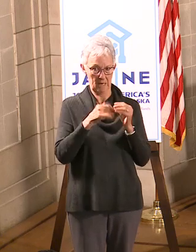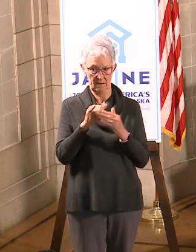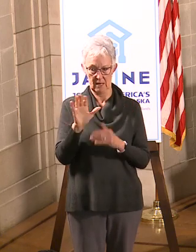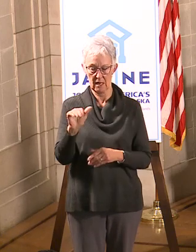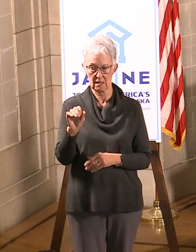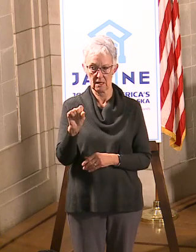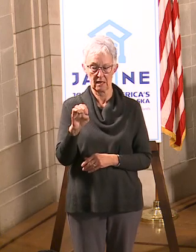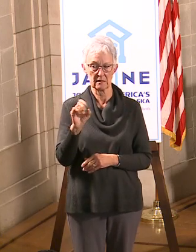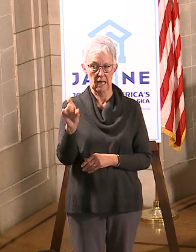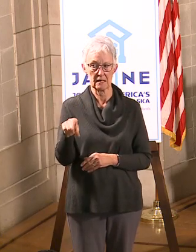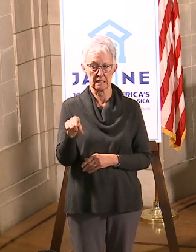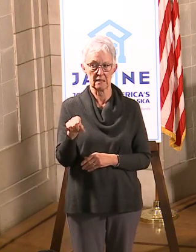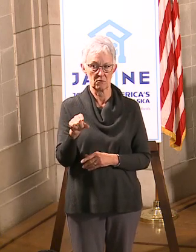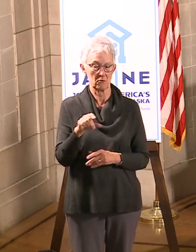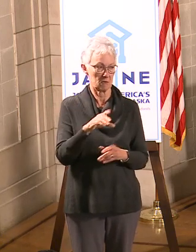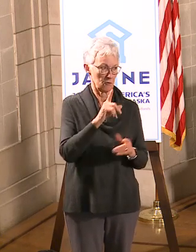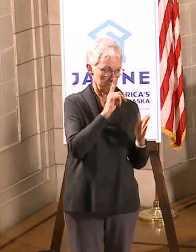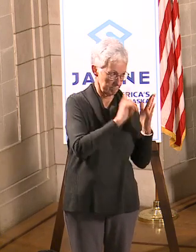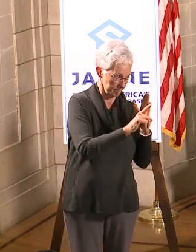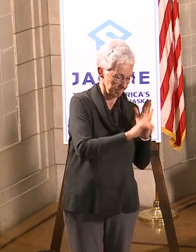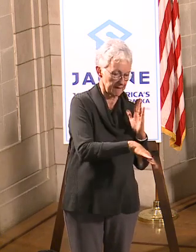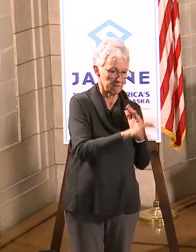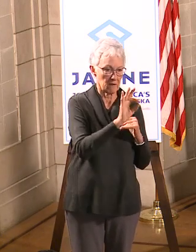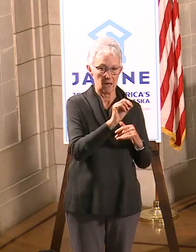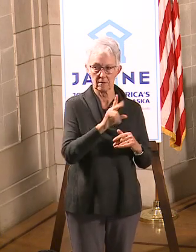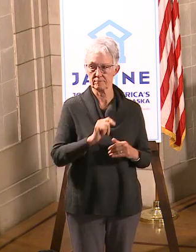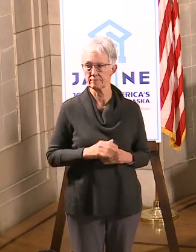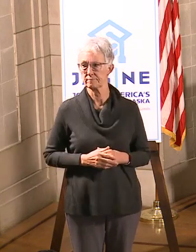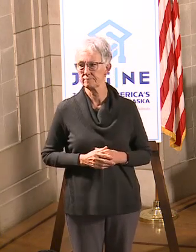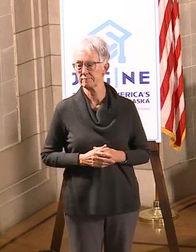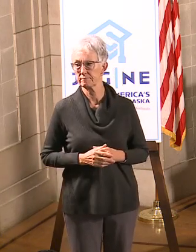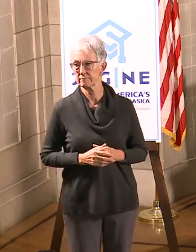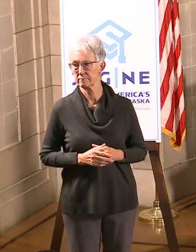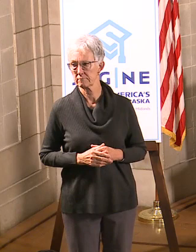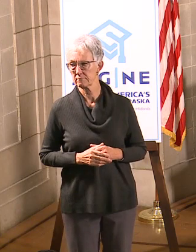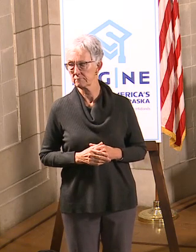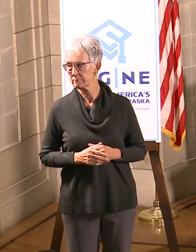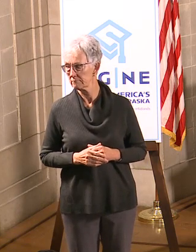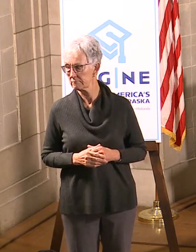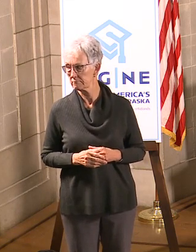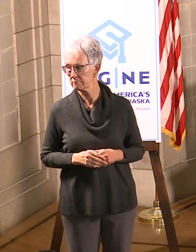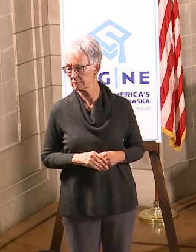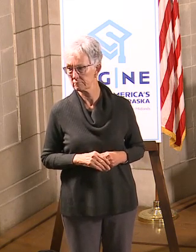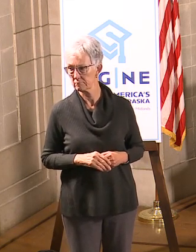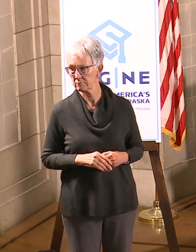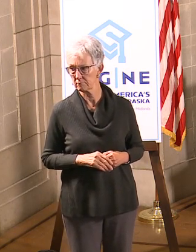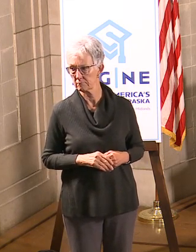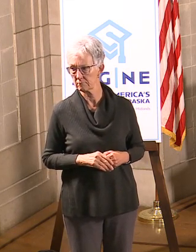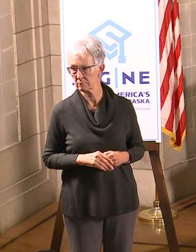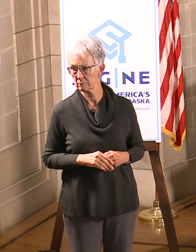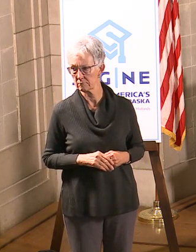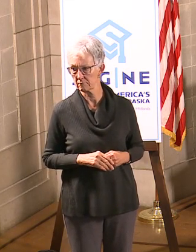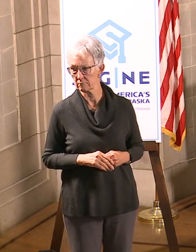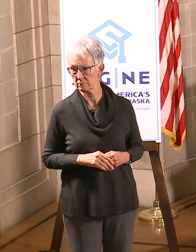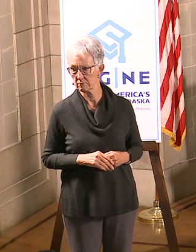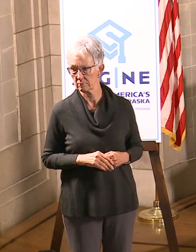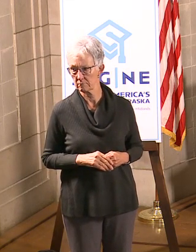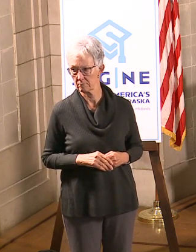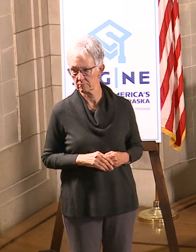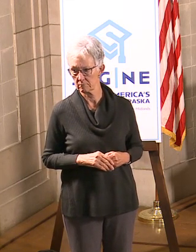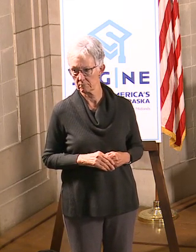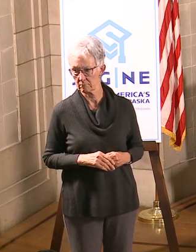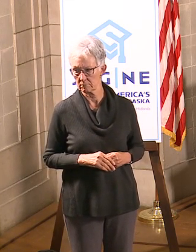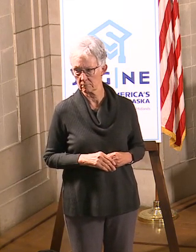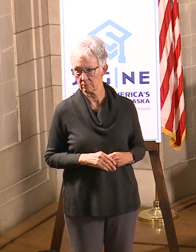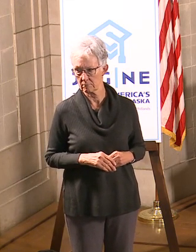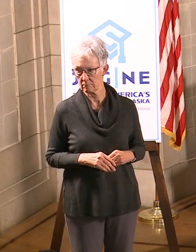Hamill wants you to comment on editorials in the World Herald Journal Star over the weekend. Both papers demanded a mask mandate, and